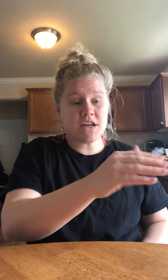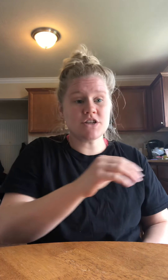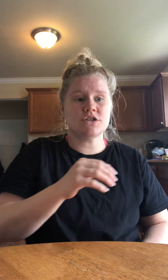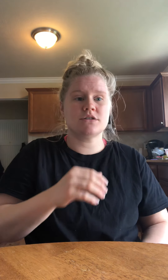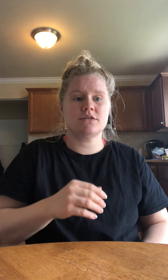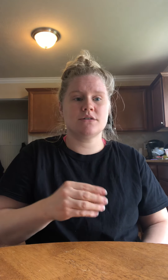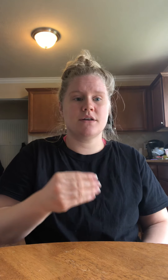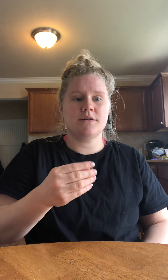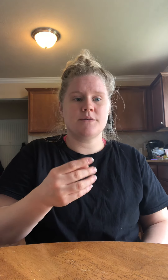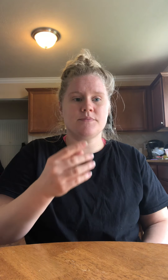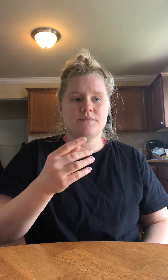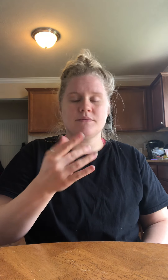delicious.